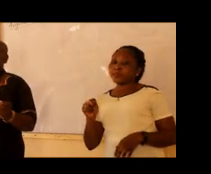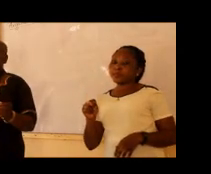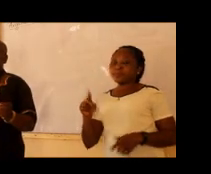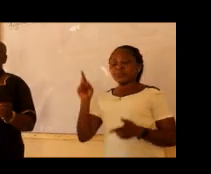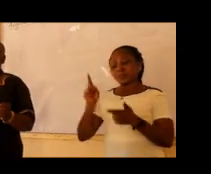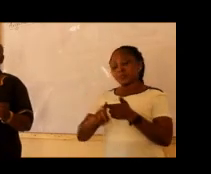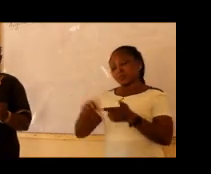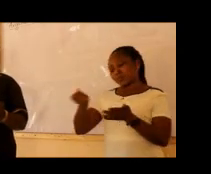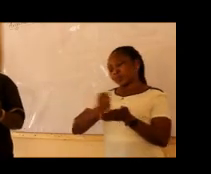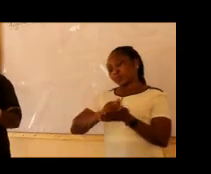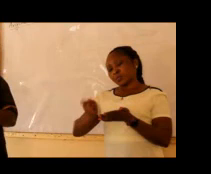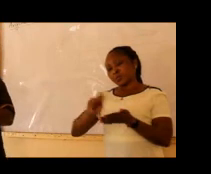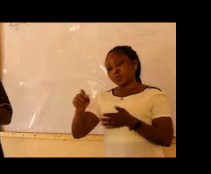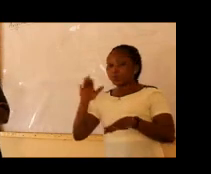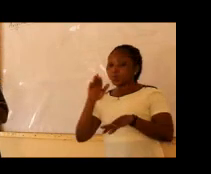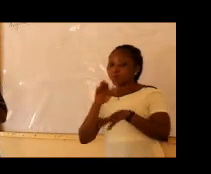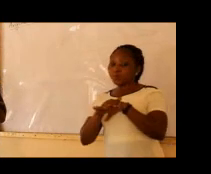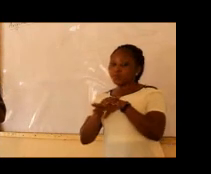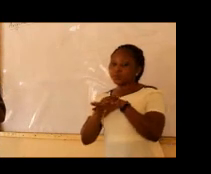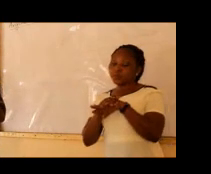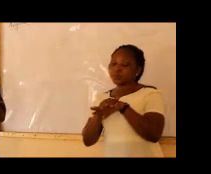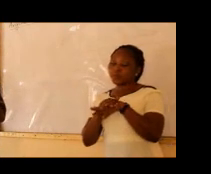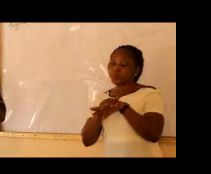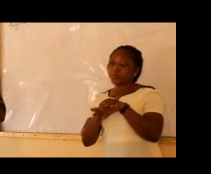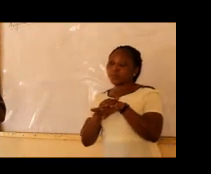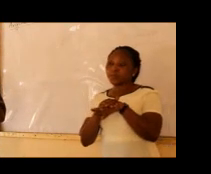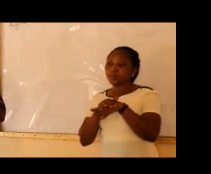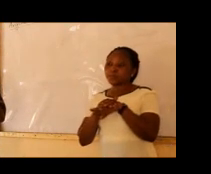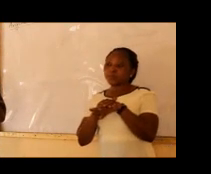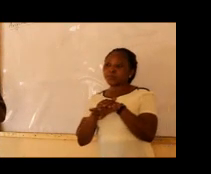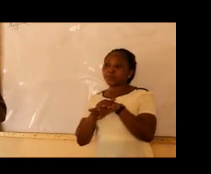to write on